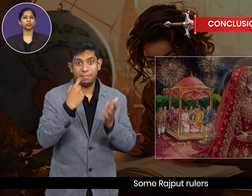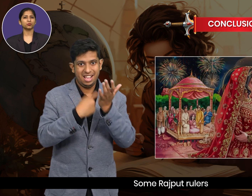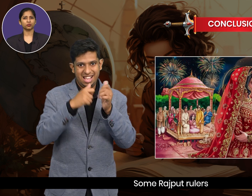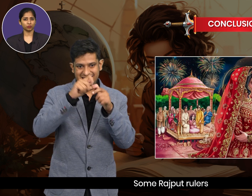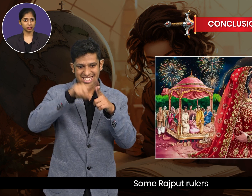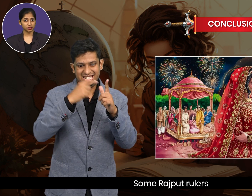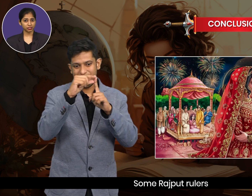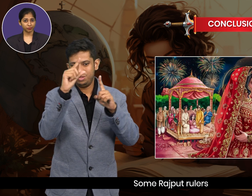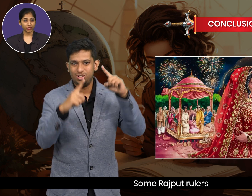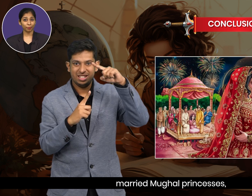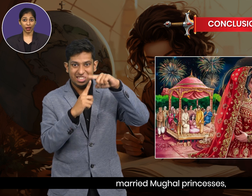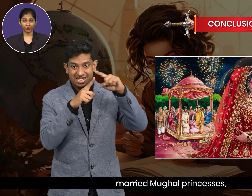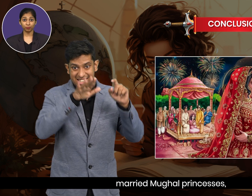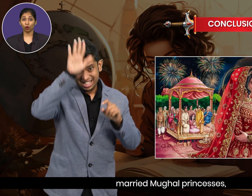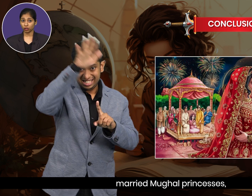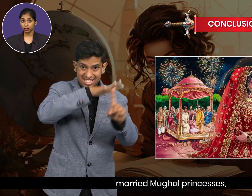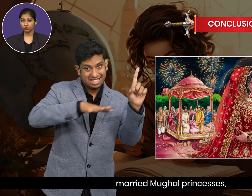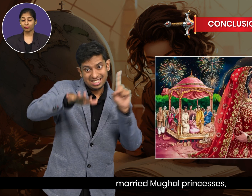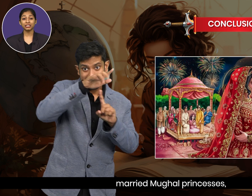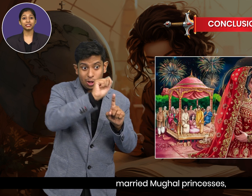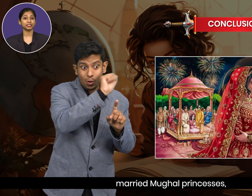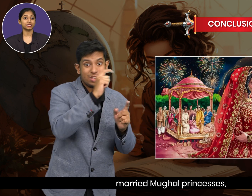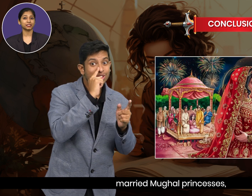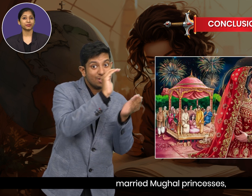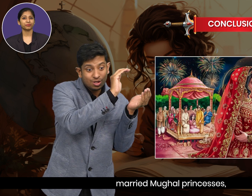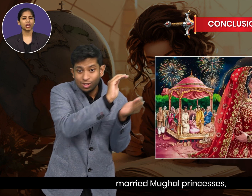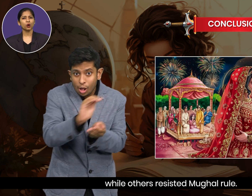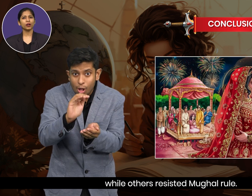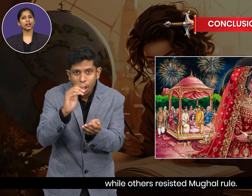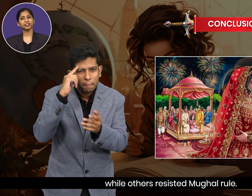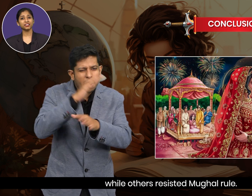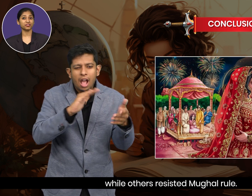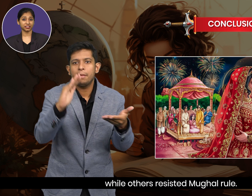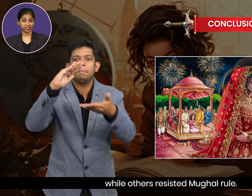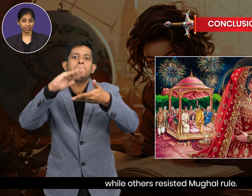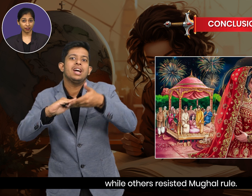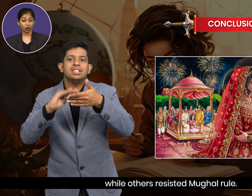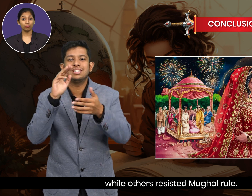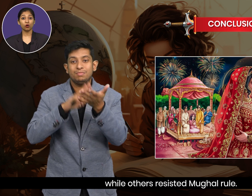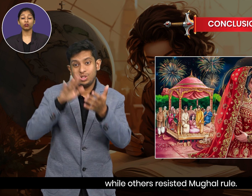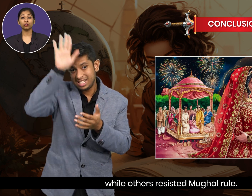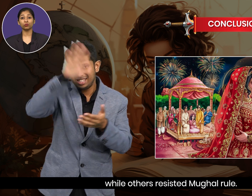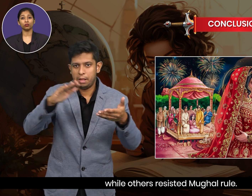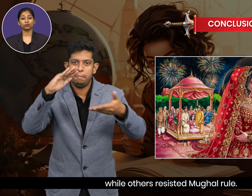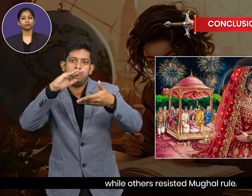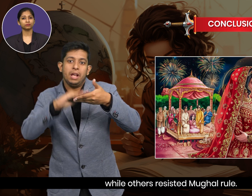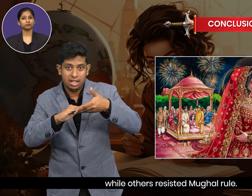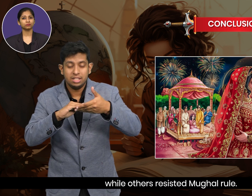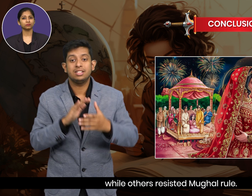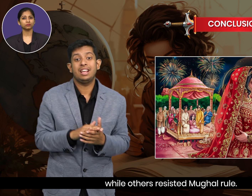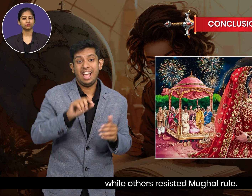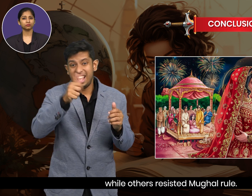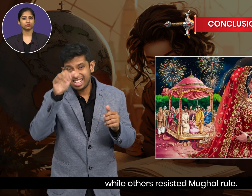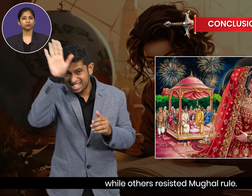Some Rajput rulers married Mughal princesses, while others resisted Mughal rule.